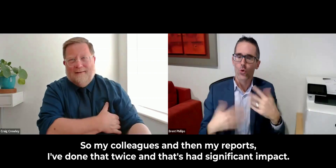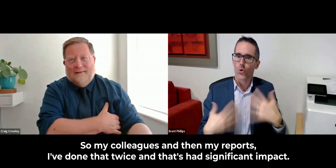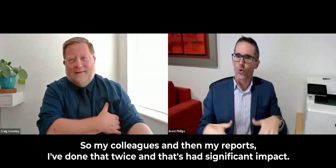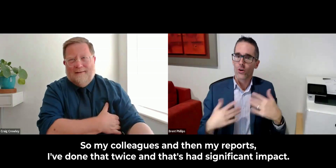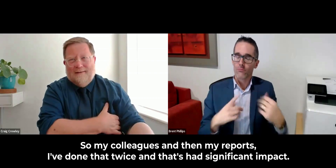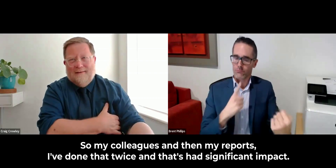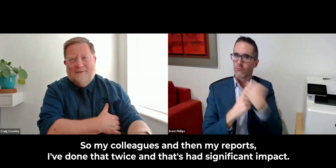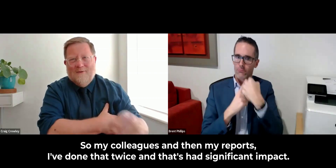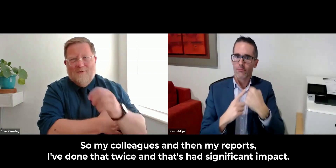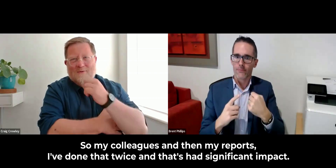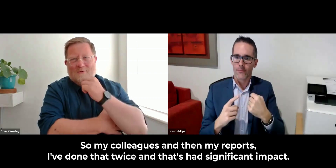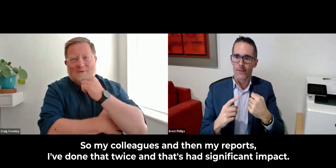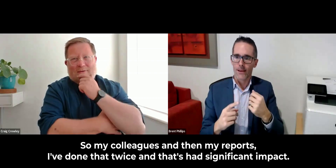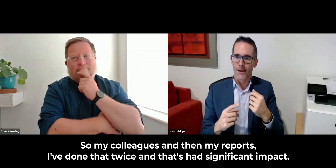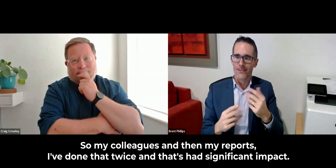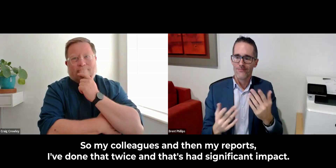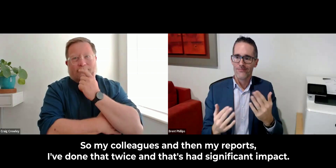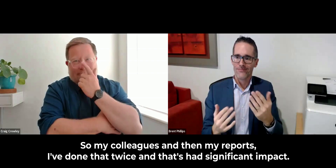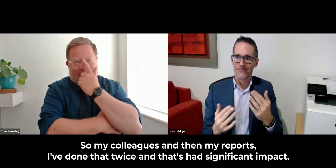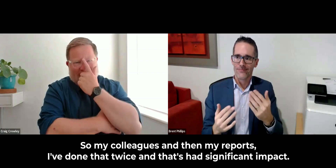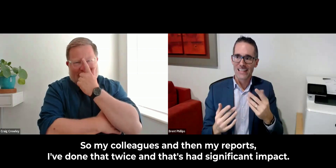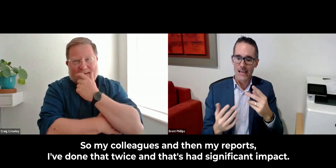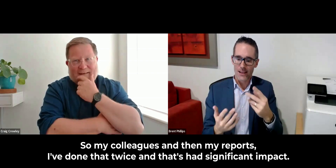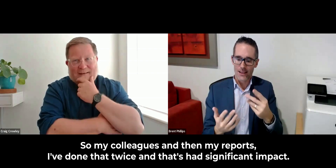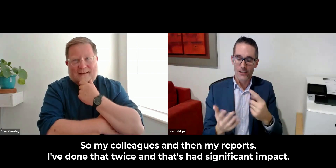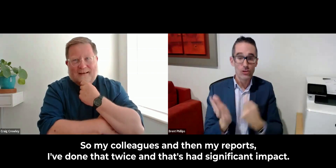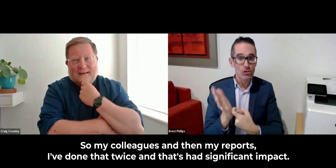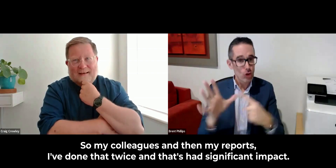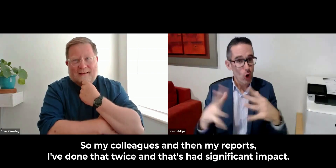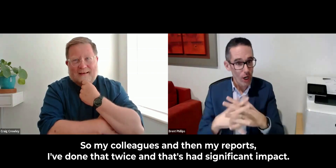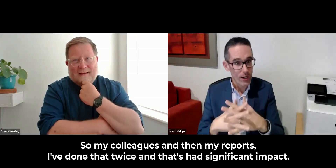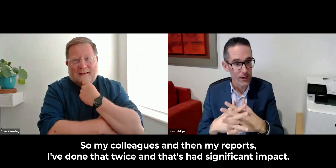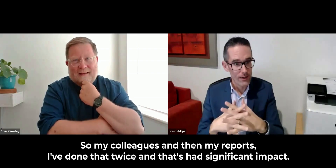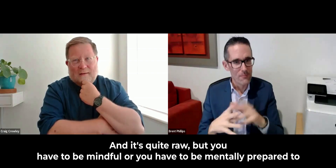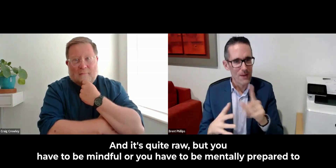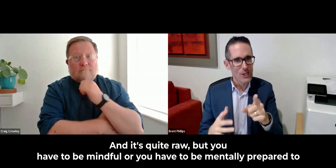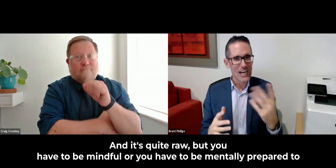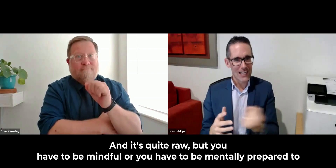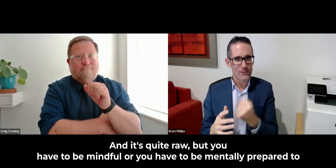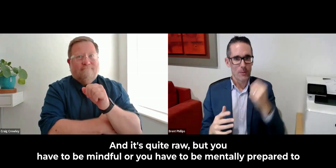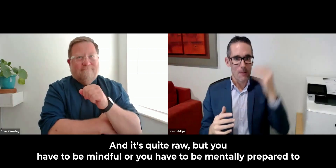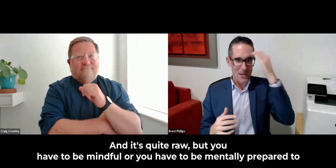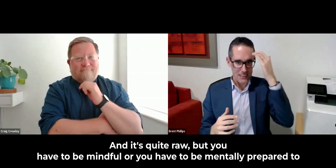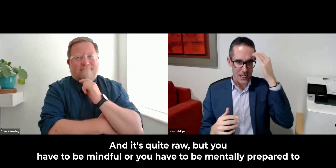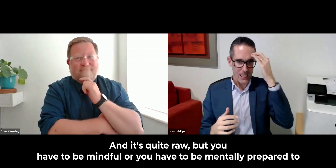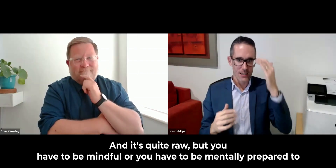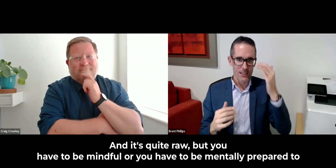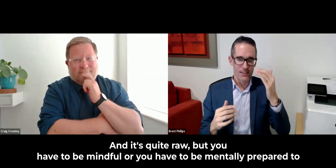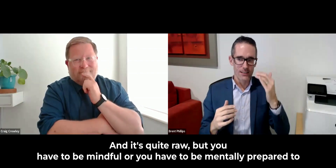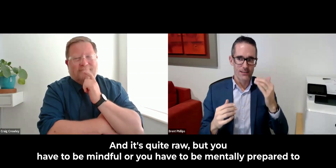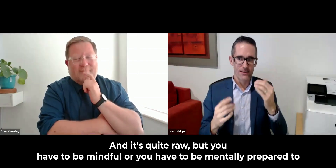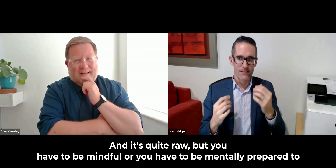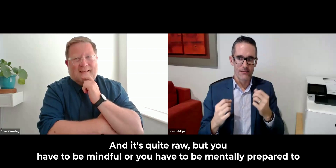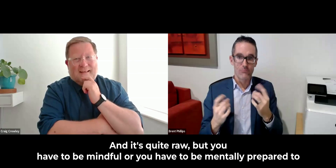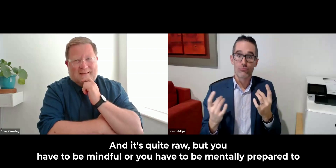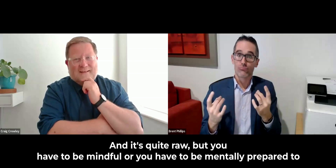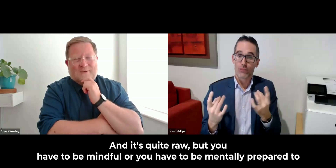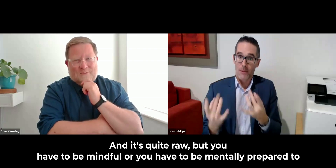then my reports. I've done that twice, and that's had significant impact. And it's quite raw, but you have to be